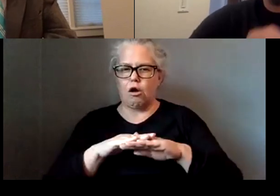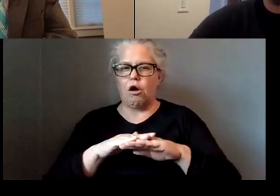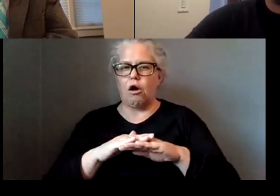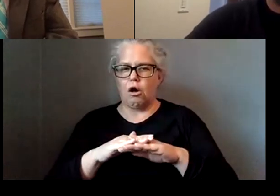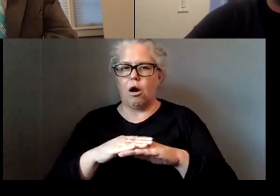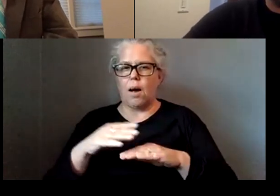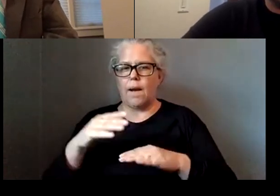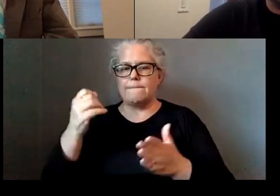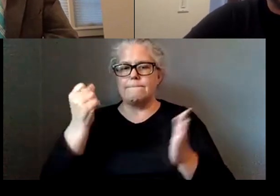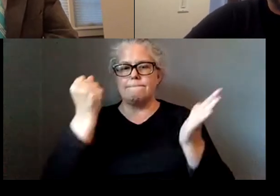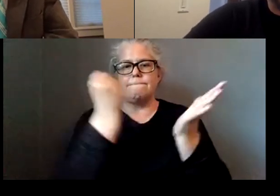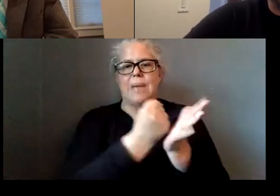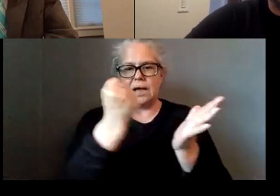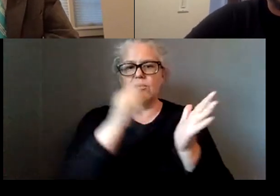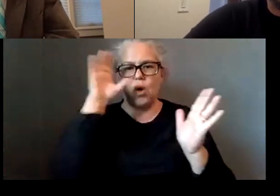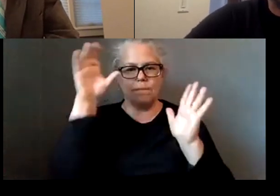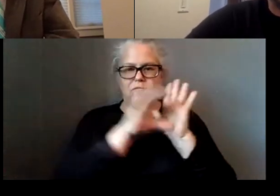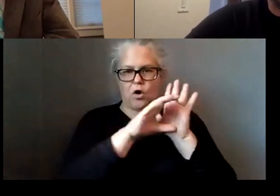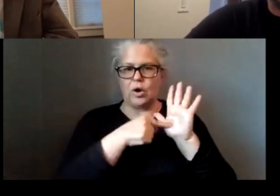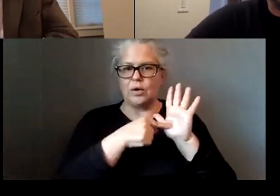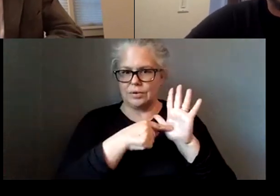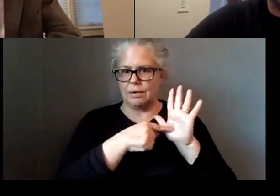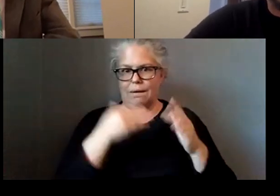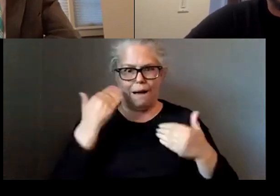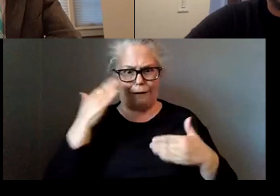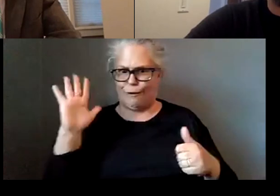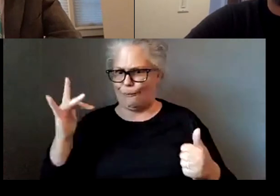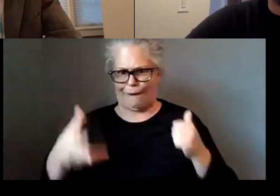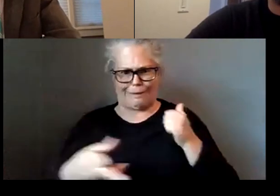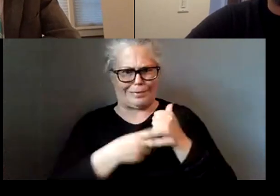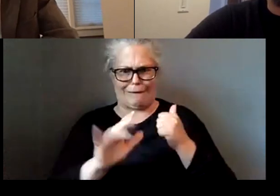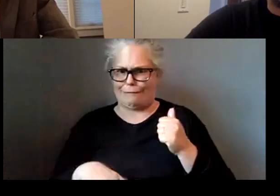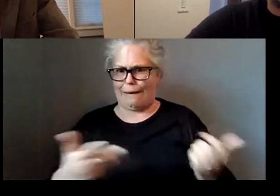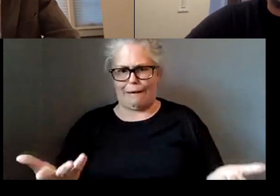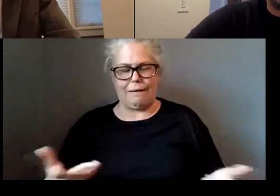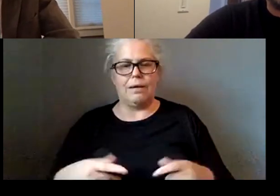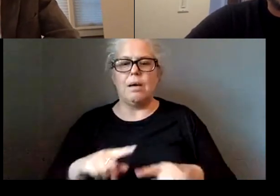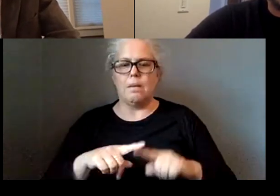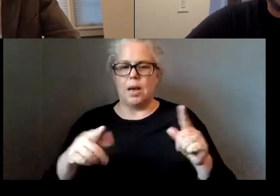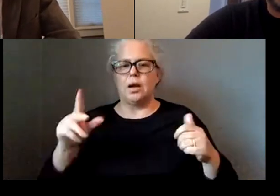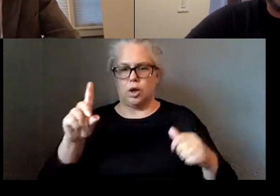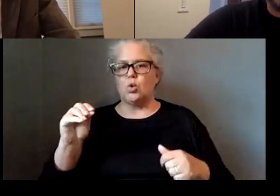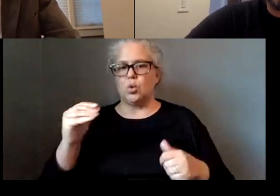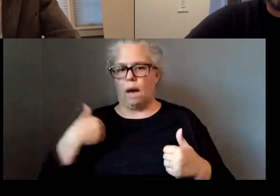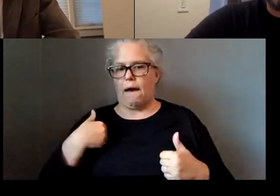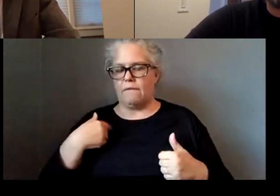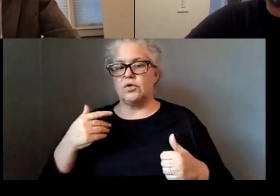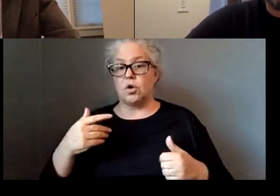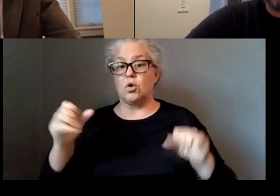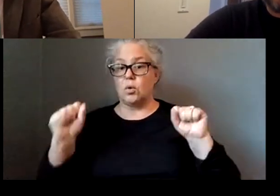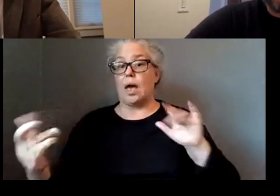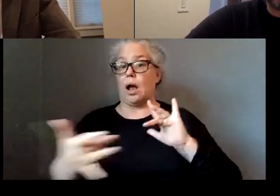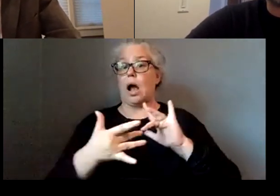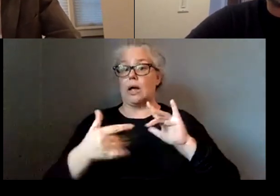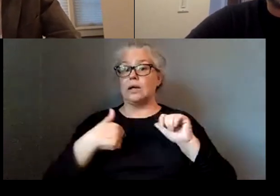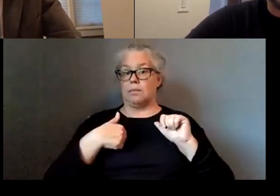passport photos and things like that, which I don't know why I saved that, but anyway, I do have it. So please feel free to contact me